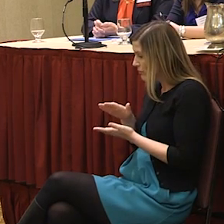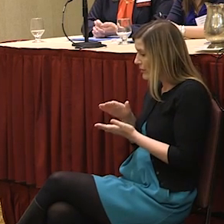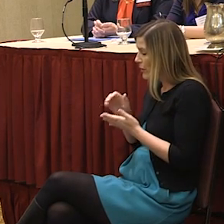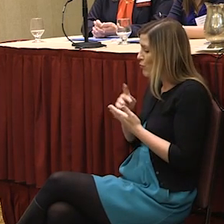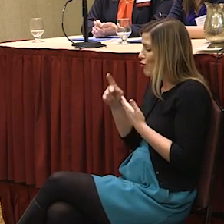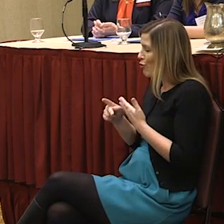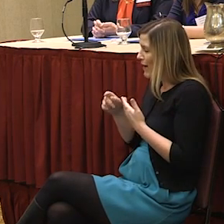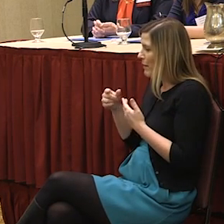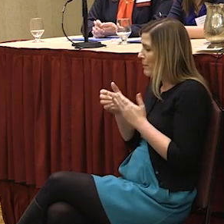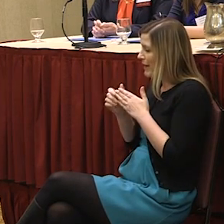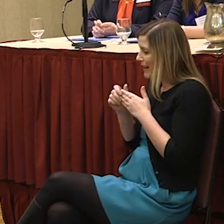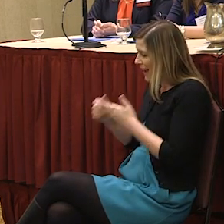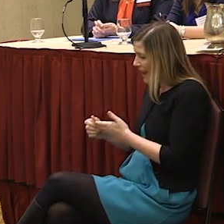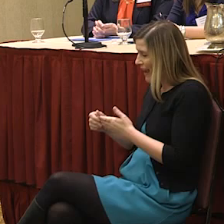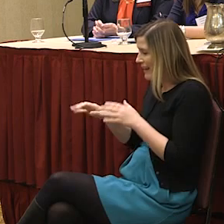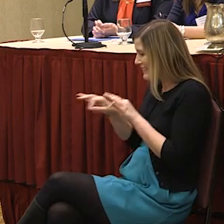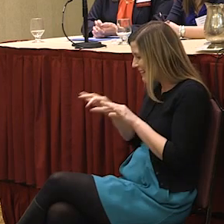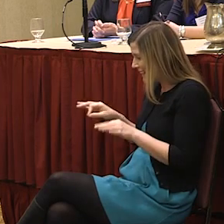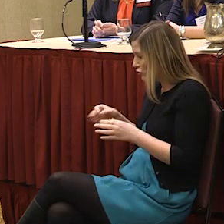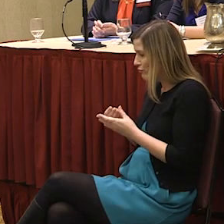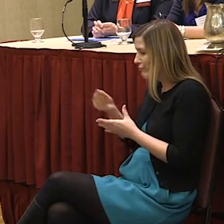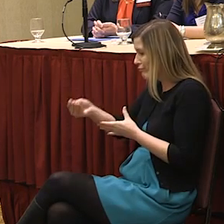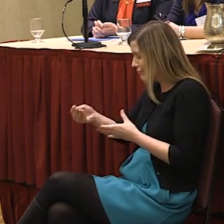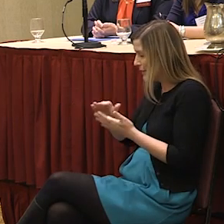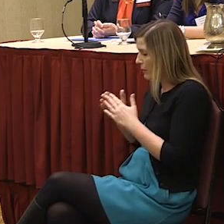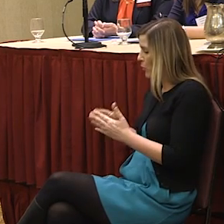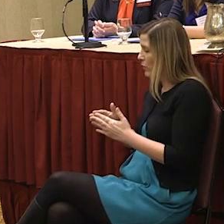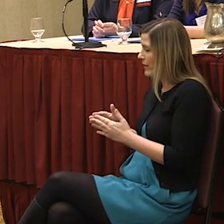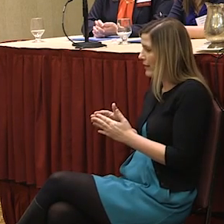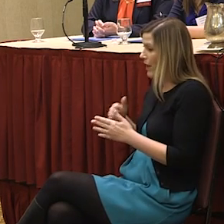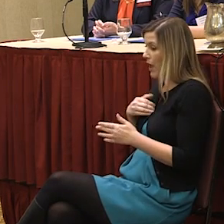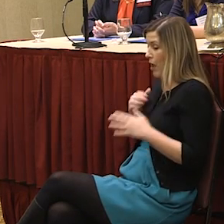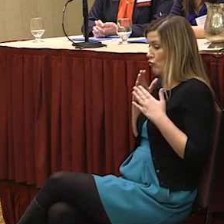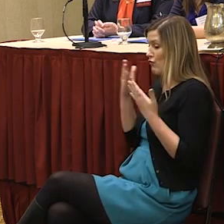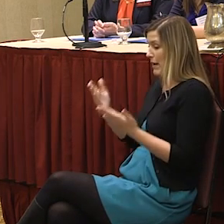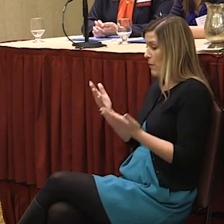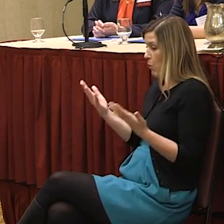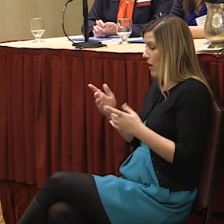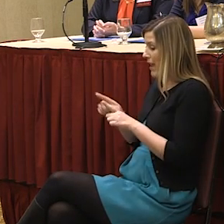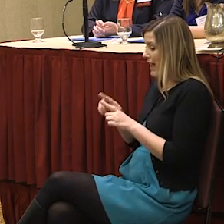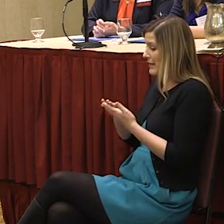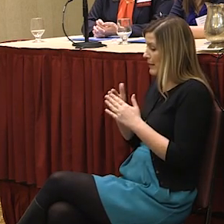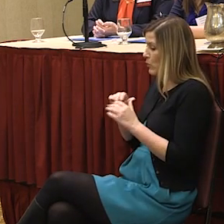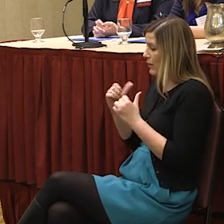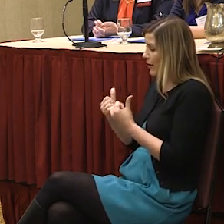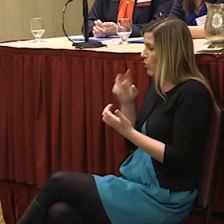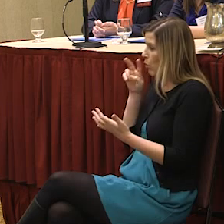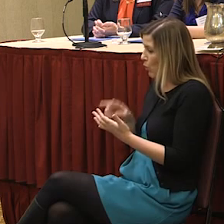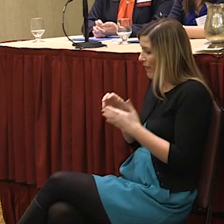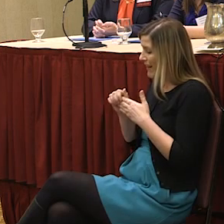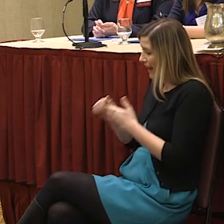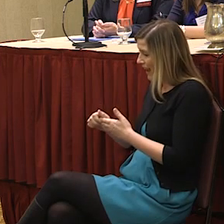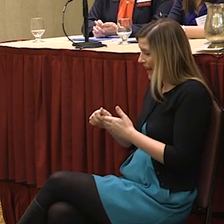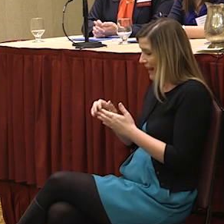give the program guide and a selection of programs to the community. I would recommend as a community agency to look at the guide,